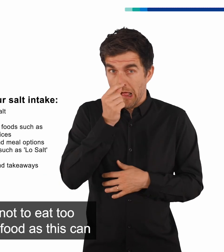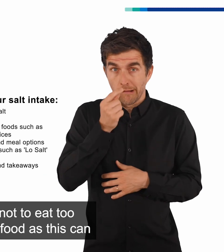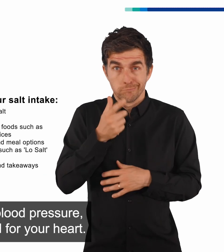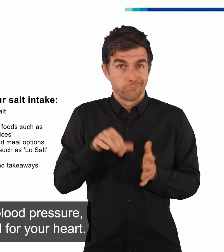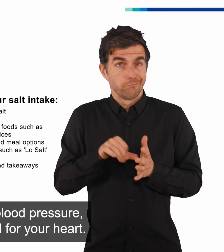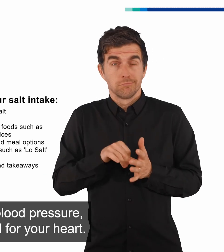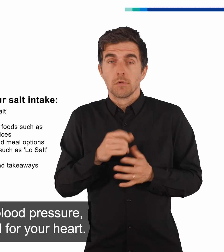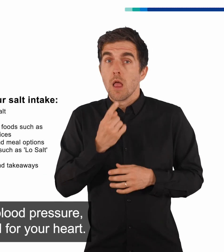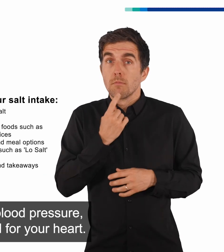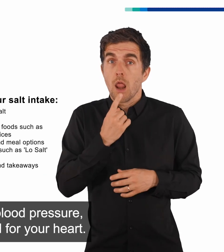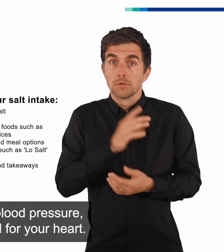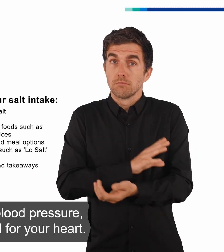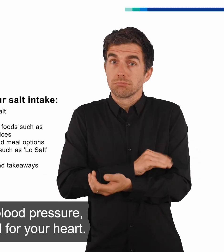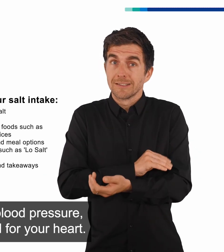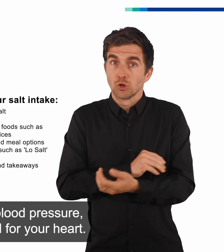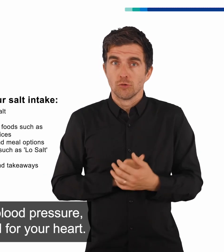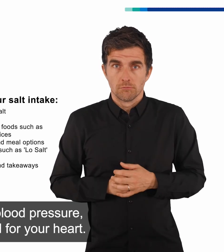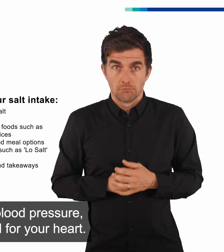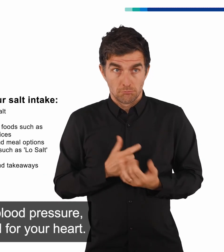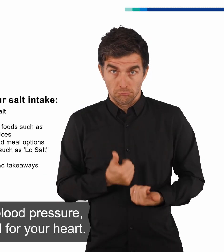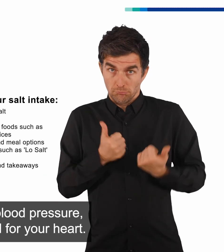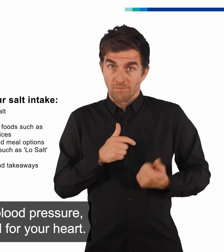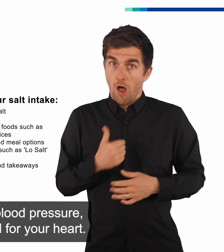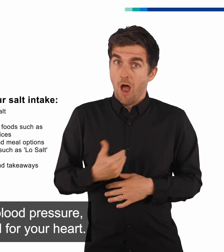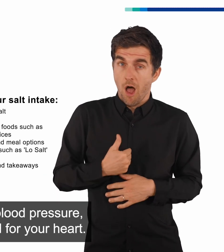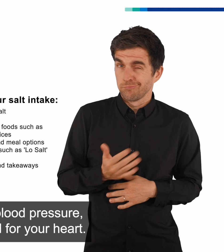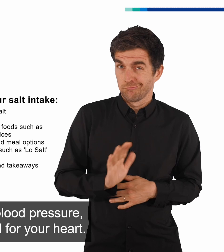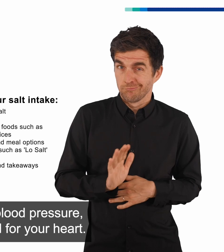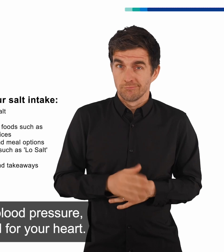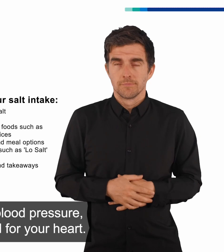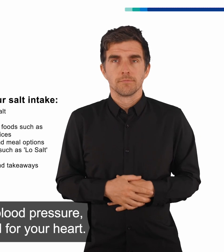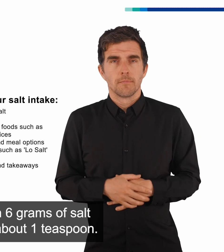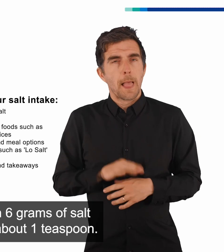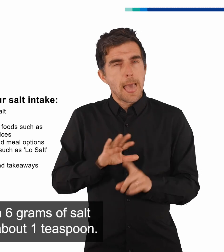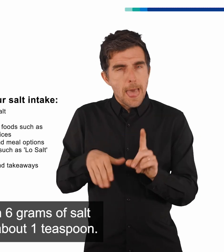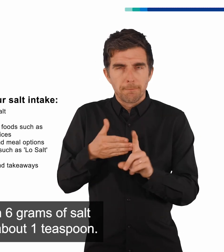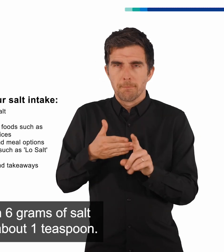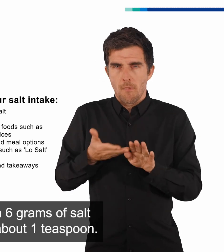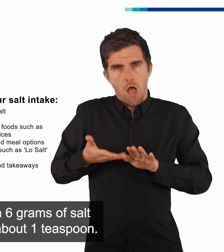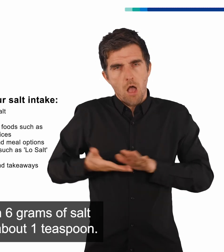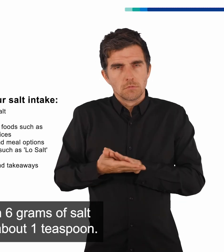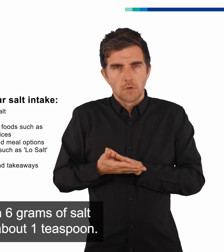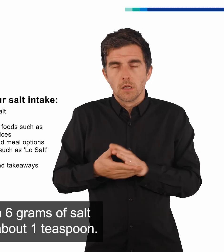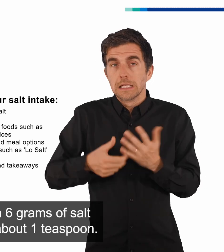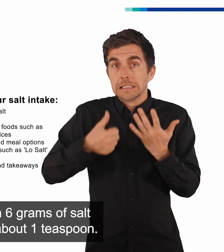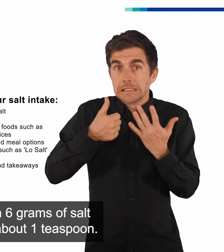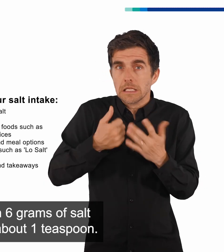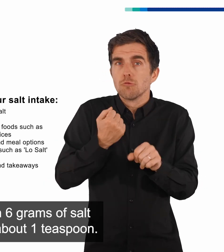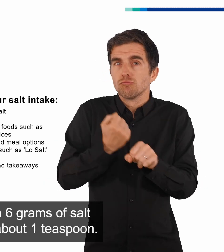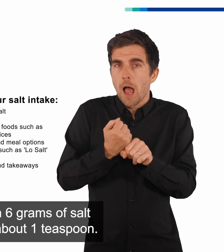heart. Aim for less than 6 grams of salt per day, which is about 1 teaspoon. To give